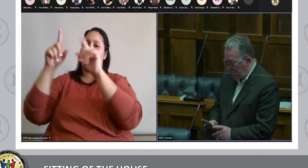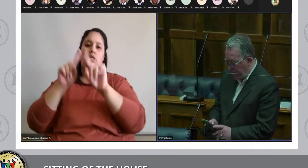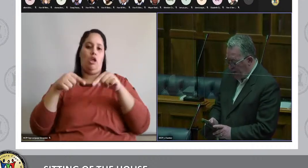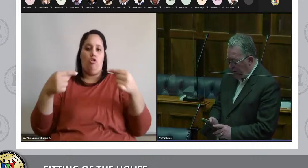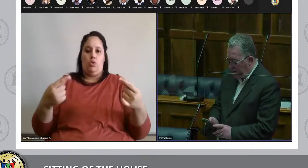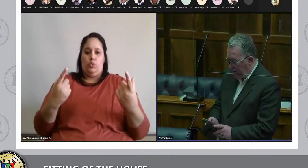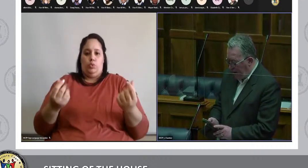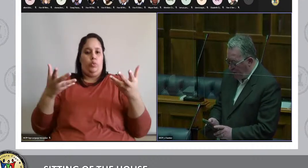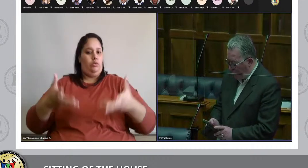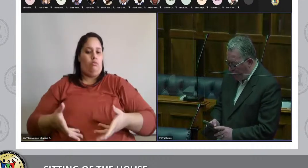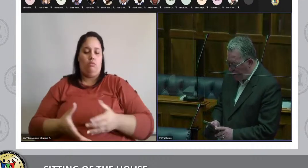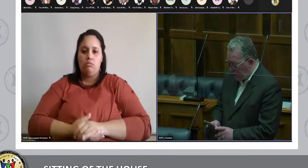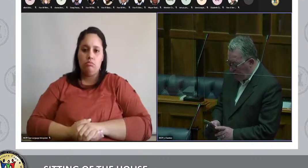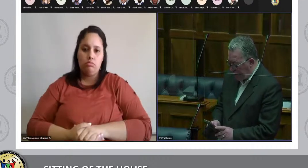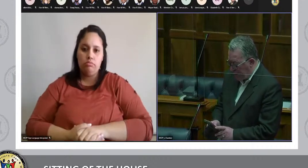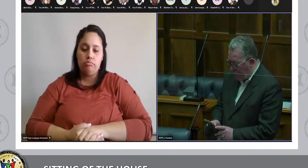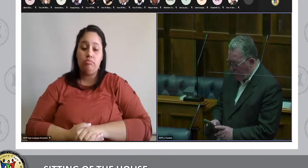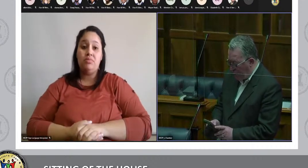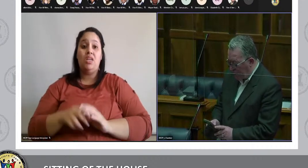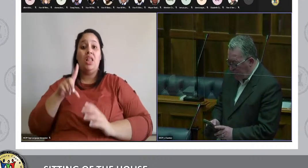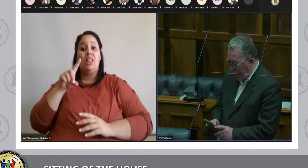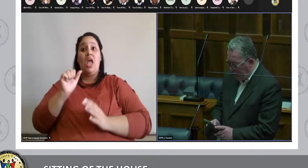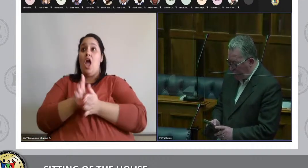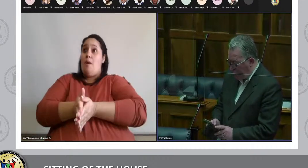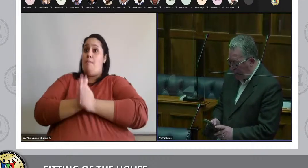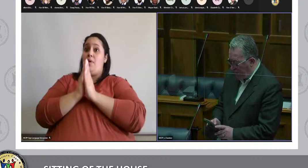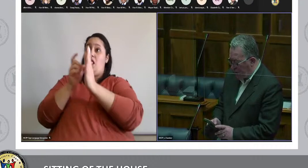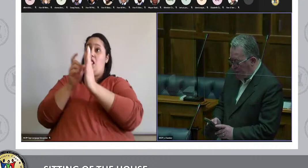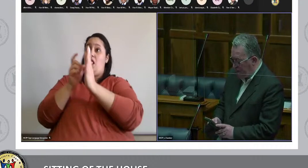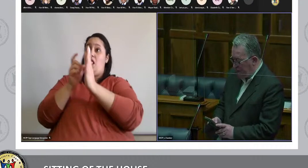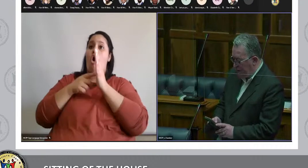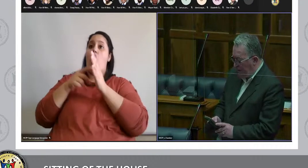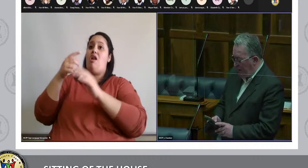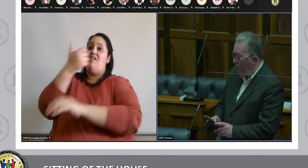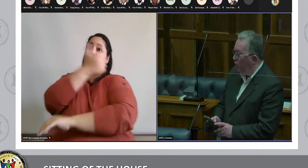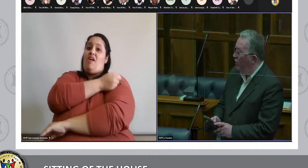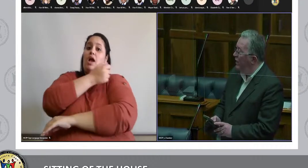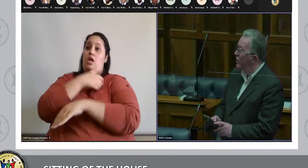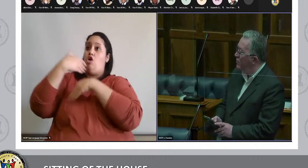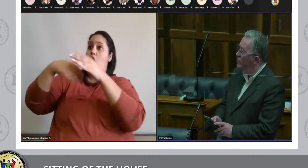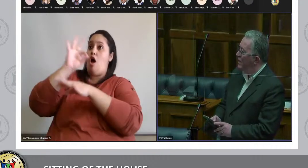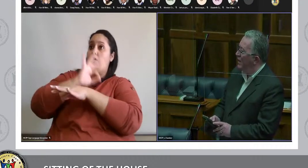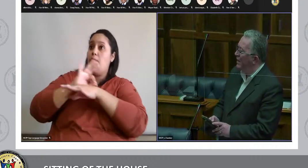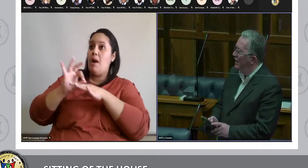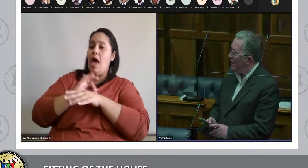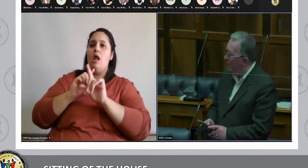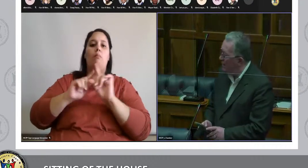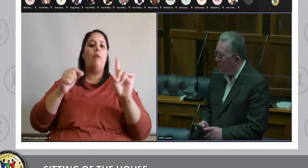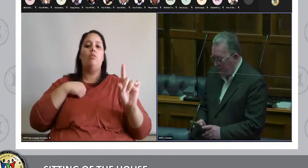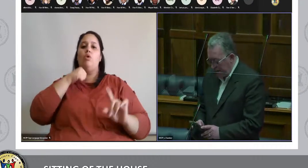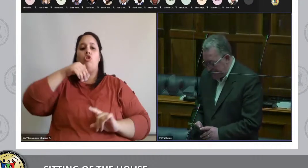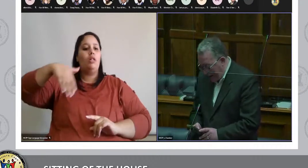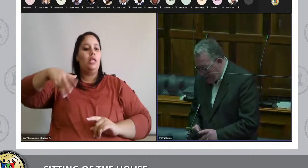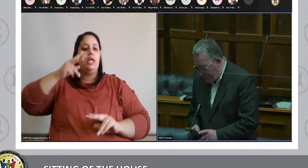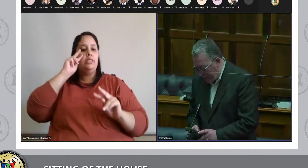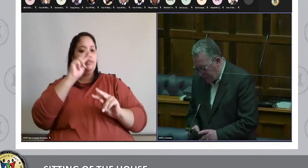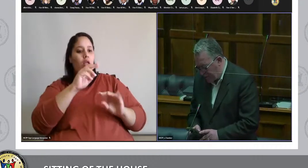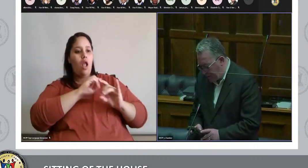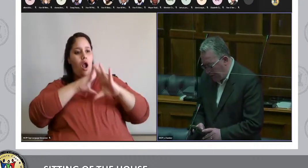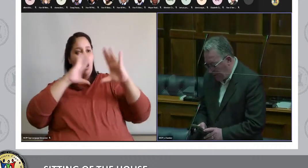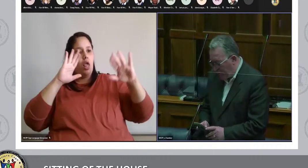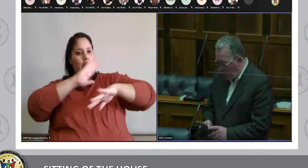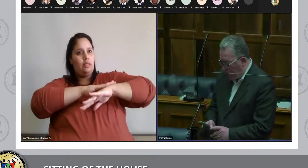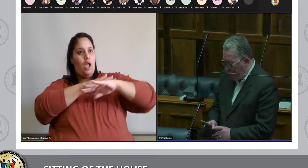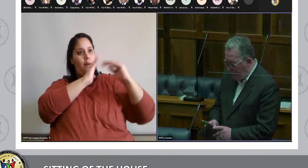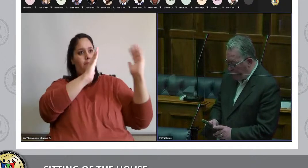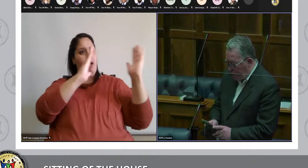it governs. The DA demands a vaccine rollout plan from national government, and we have yet to see a clear,